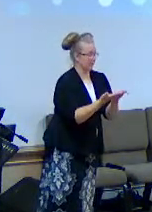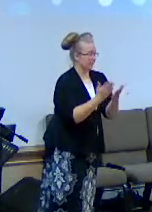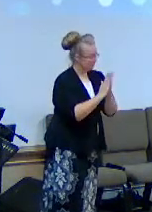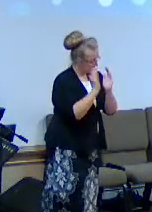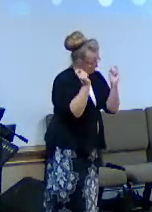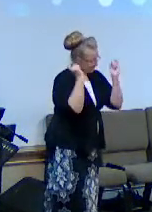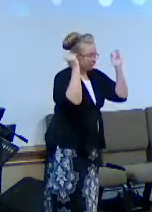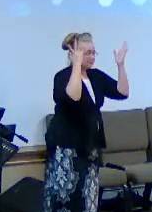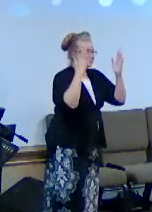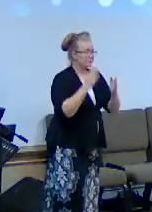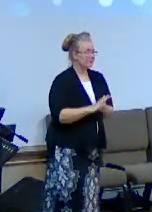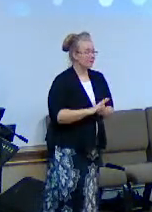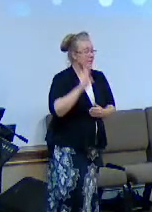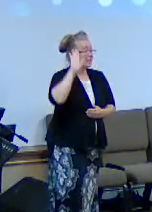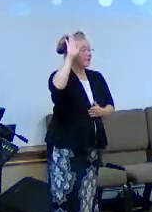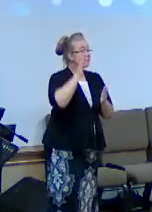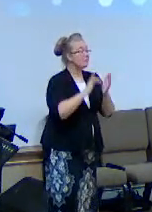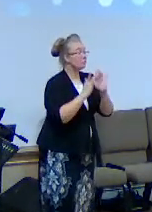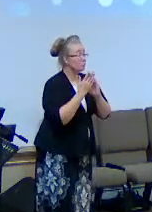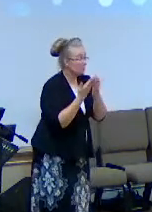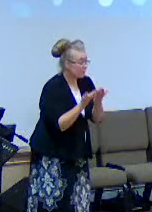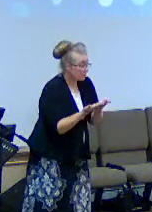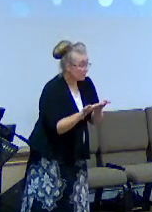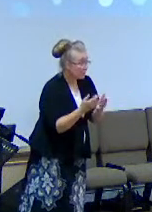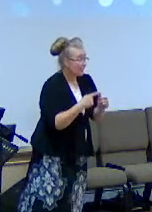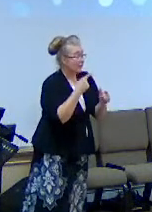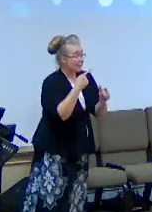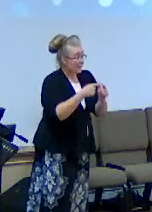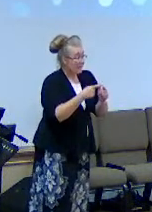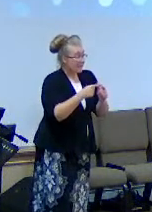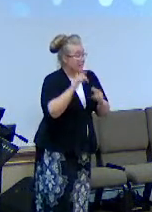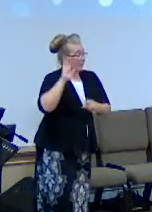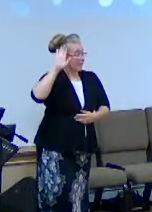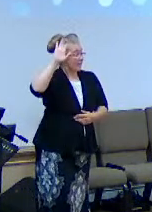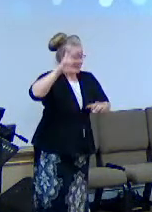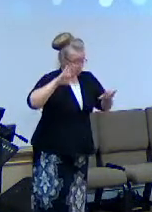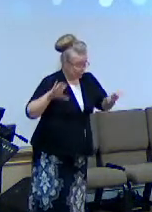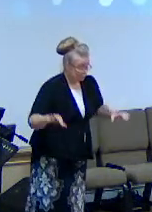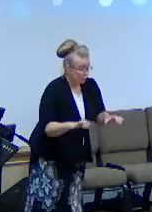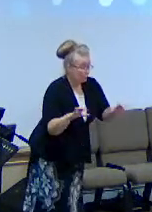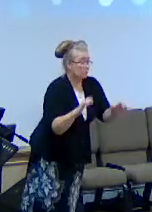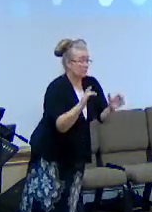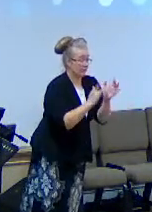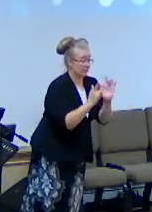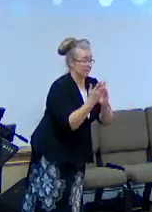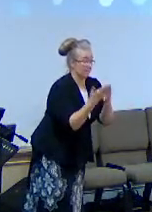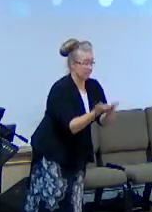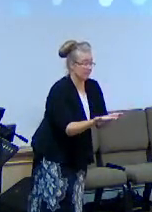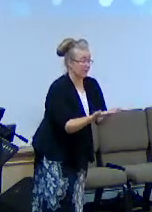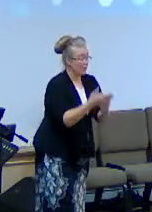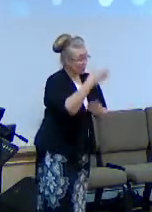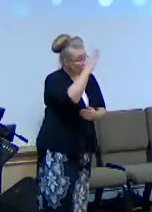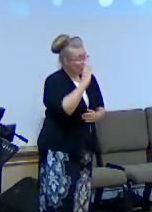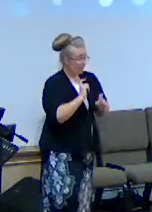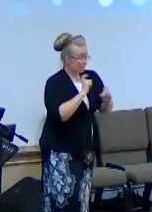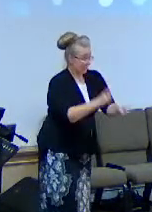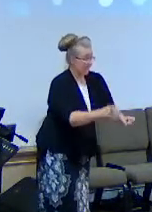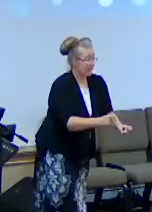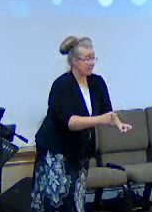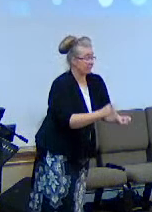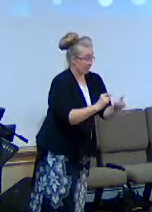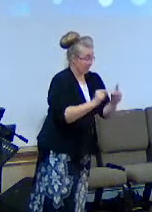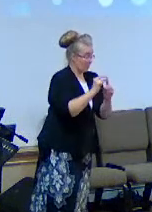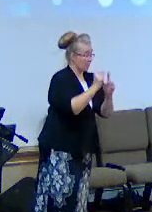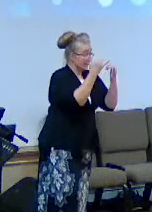Hallelujah. There's his word. Then there's the performance of his word. God gave his word. Now let